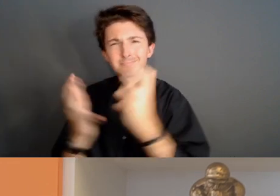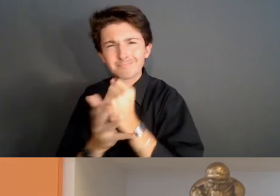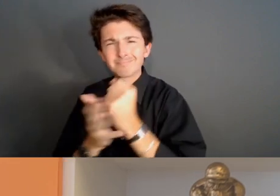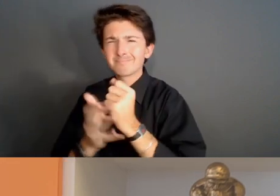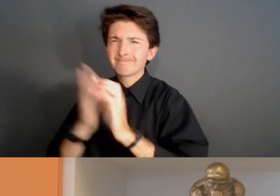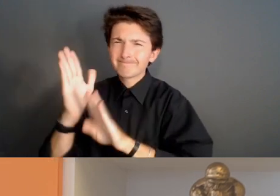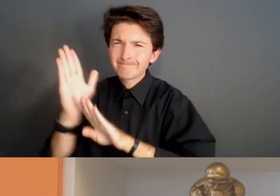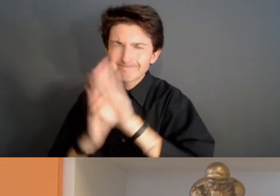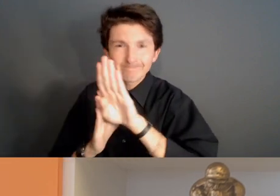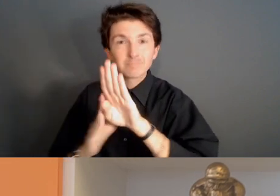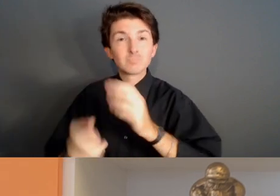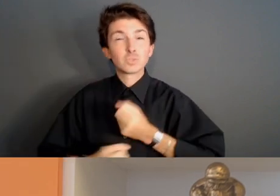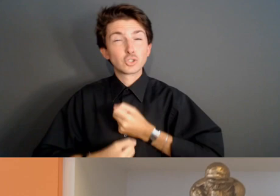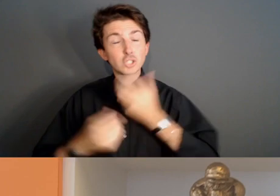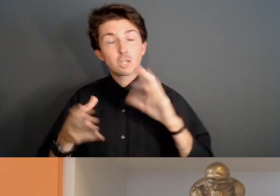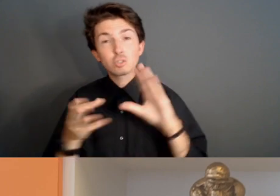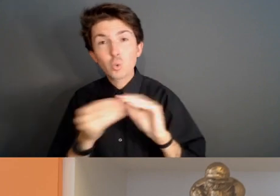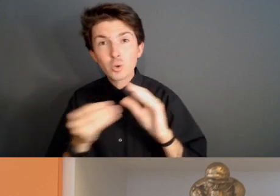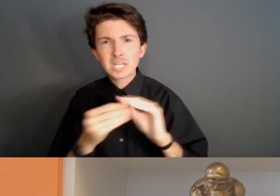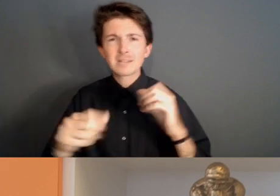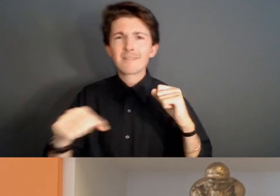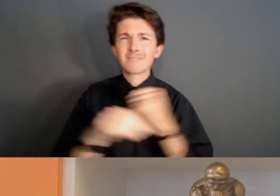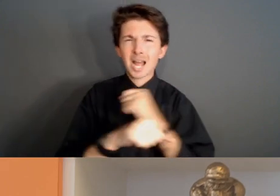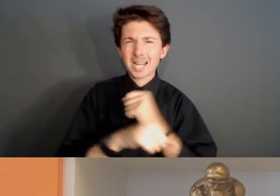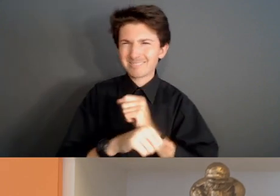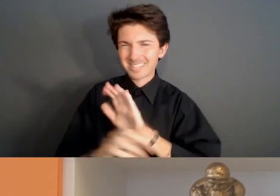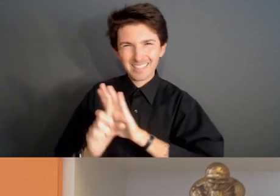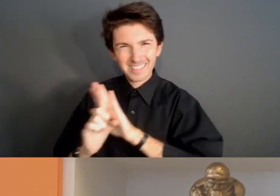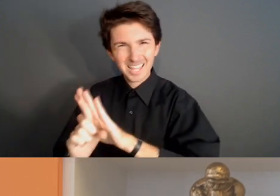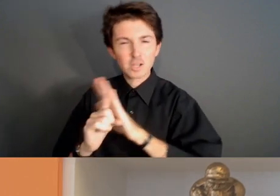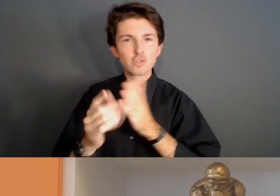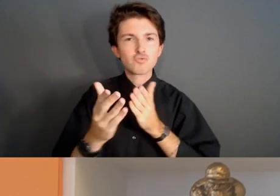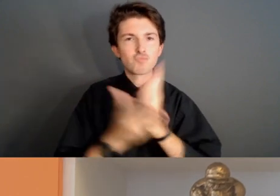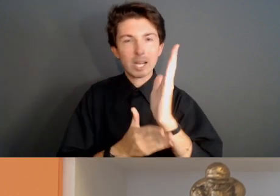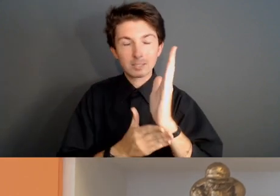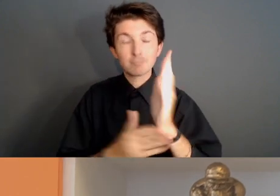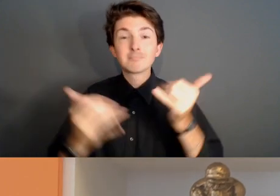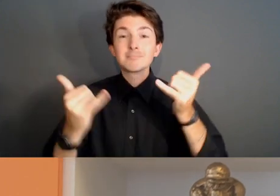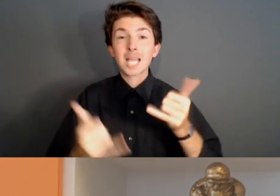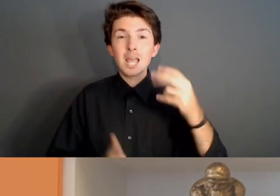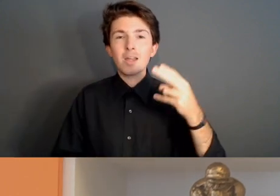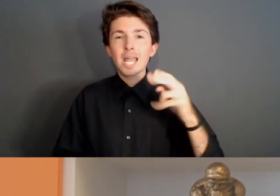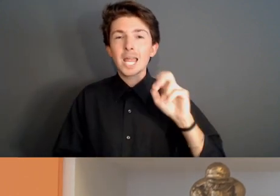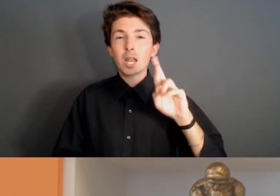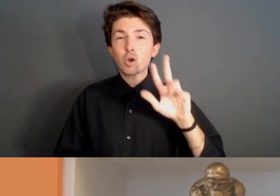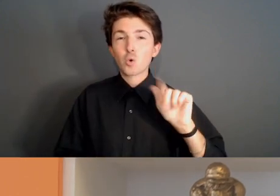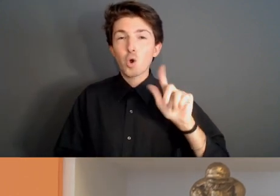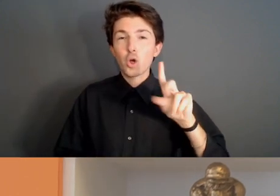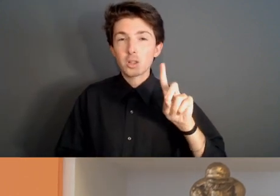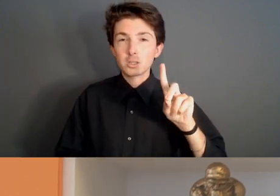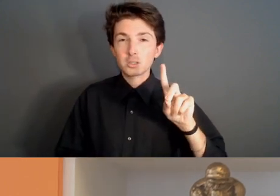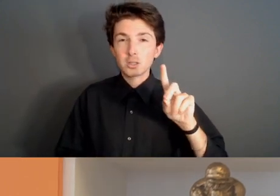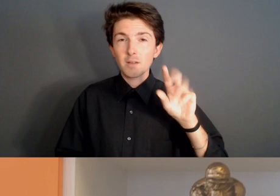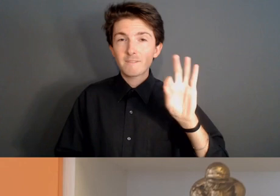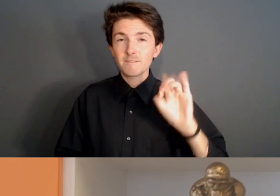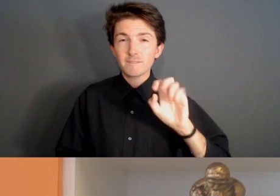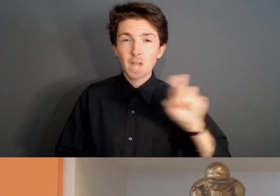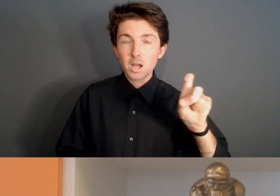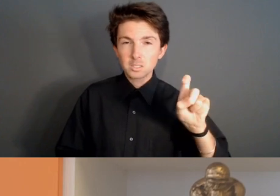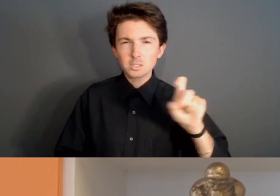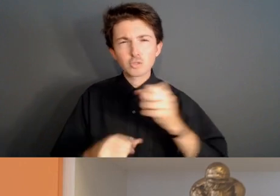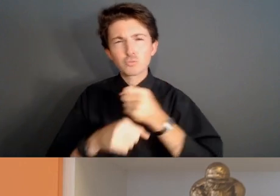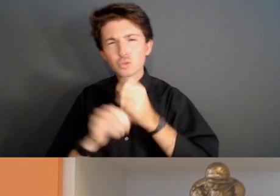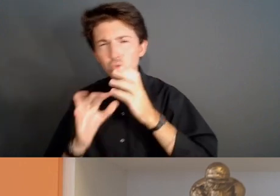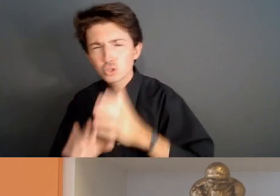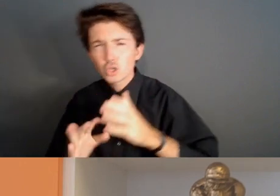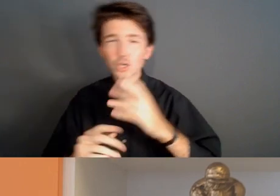their choosing, share their own story, or even fight for their rights. I would like to introduce a performance by Harold Foxx, a